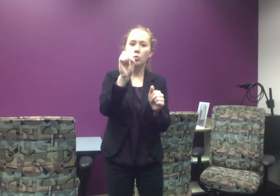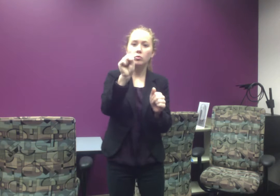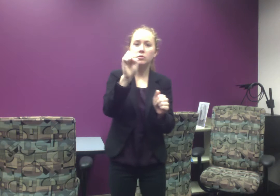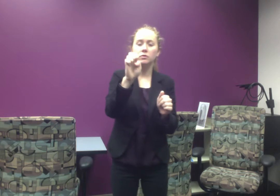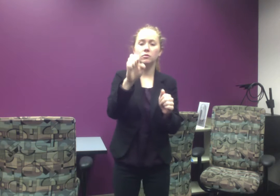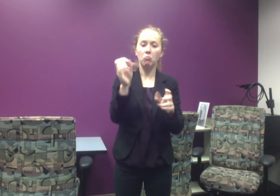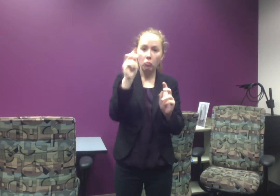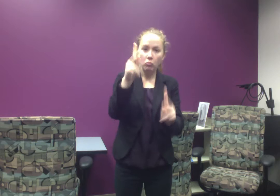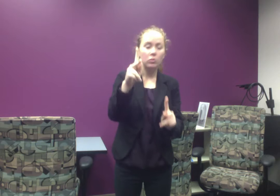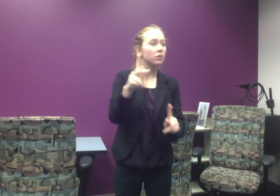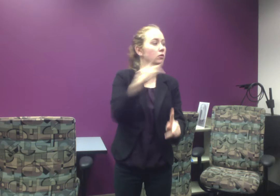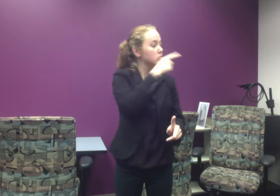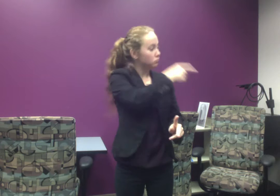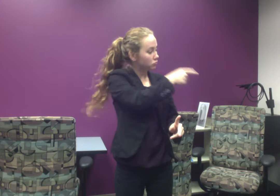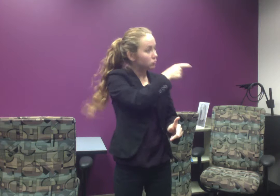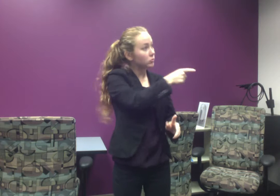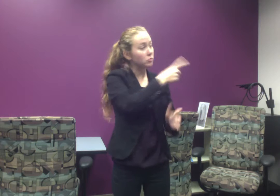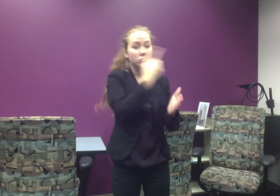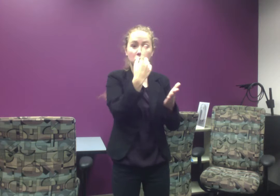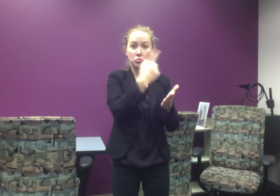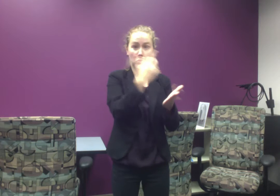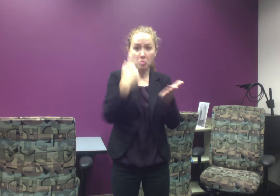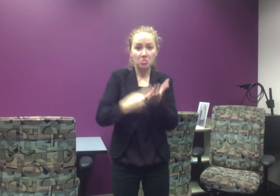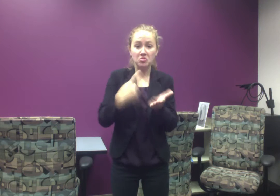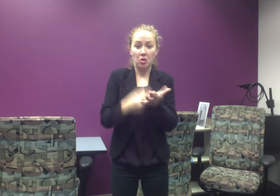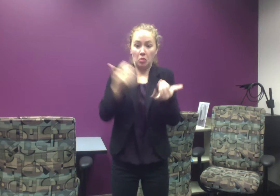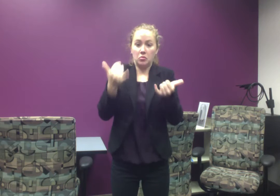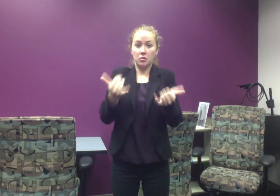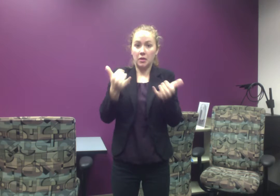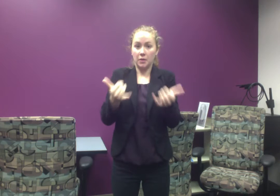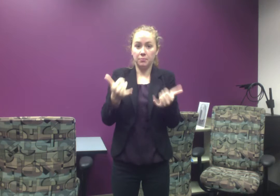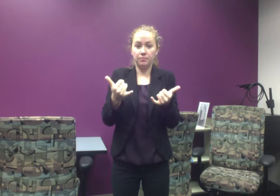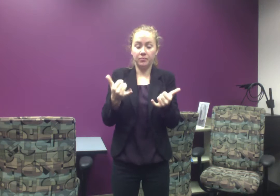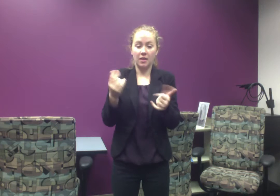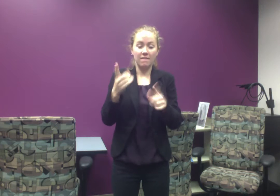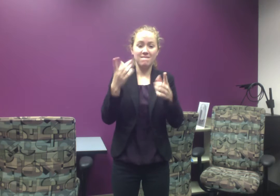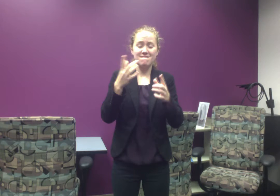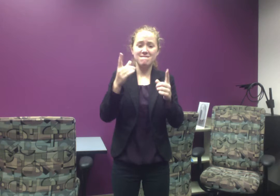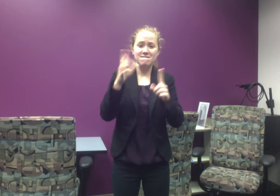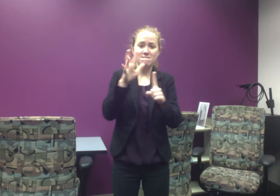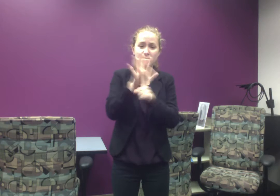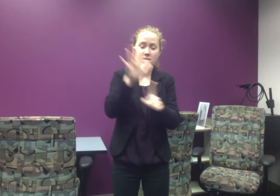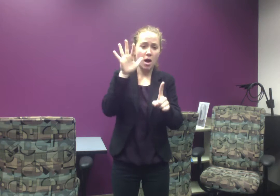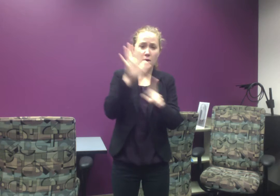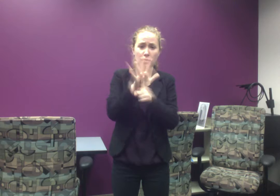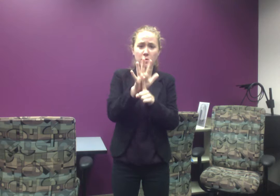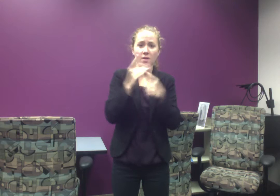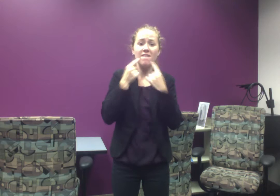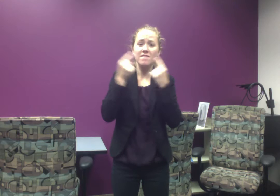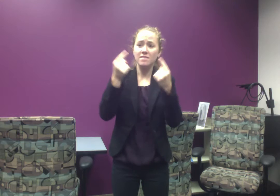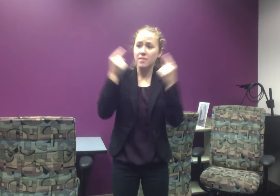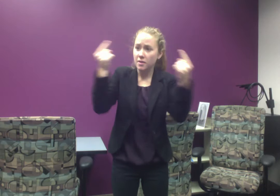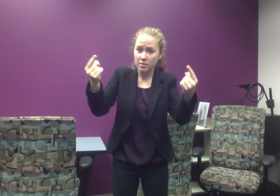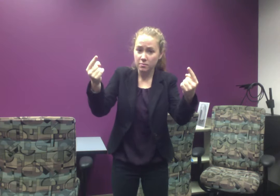painter who was probably the most famous woman painter in the world. Drum roll.